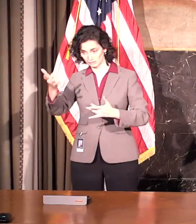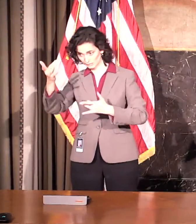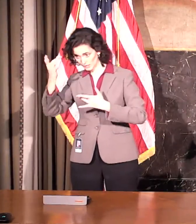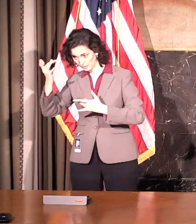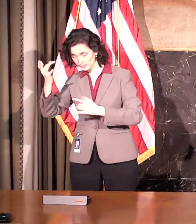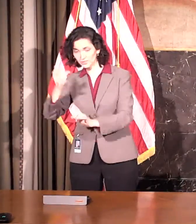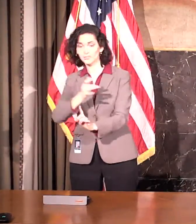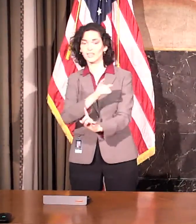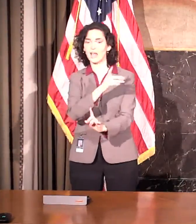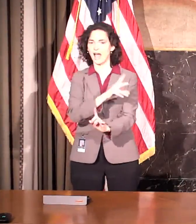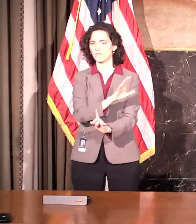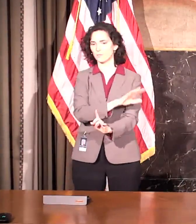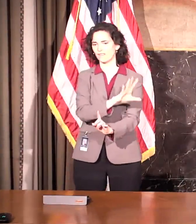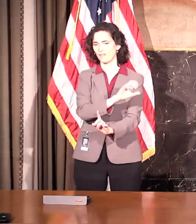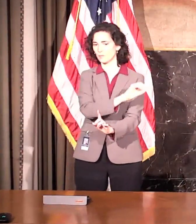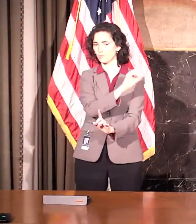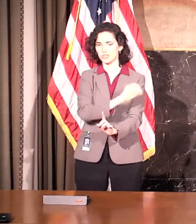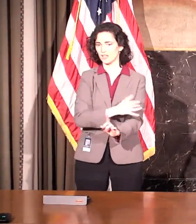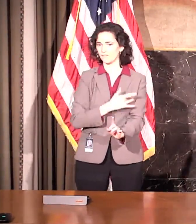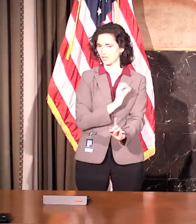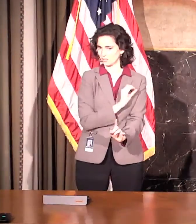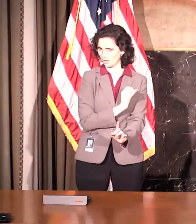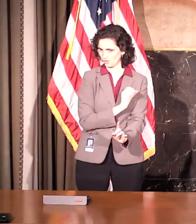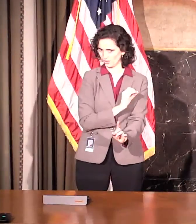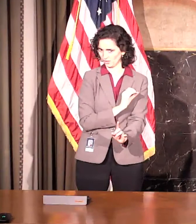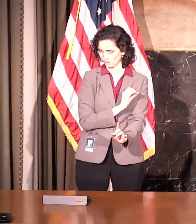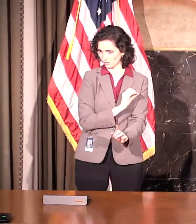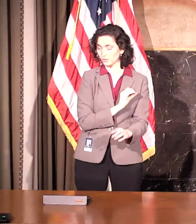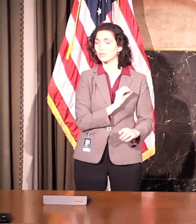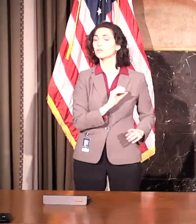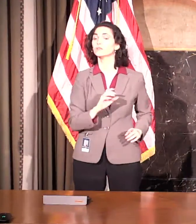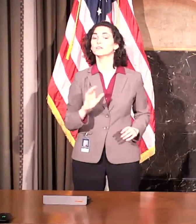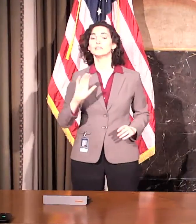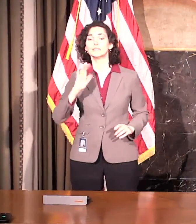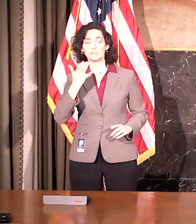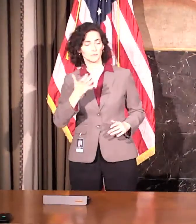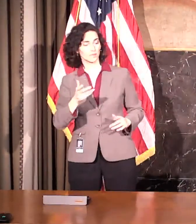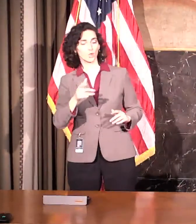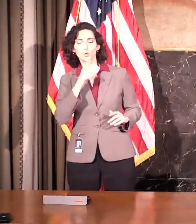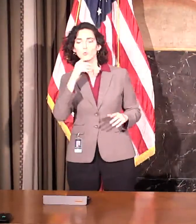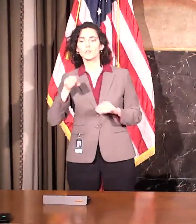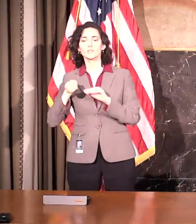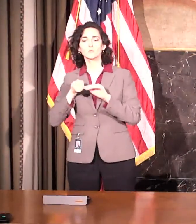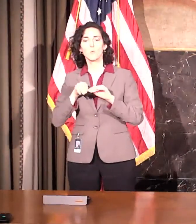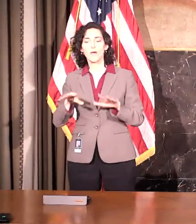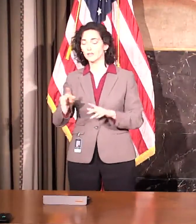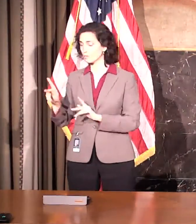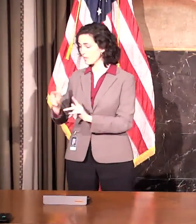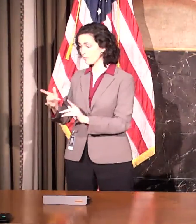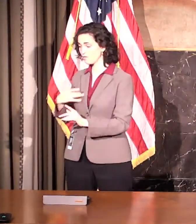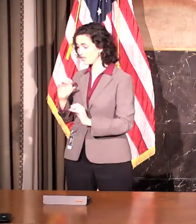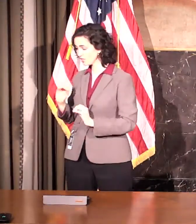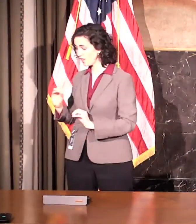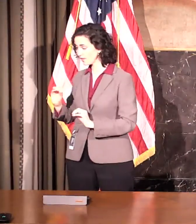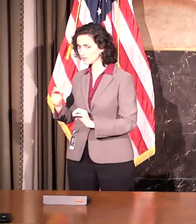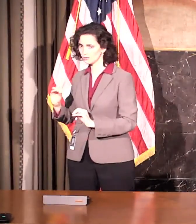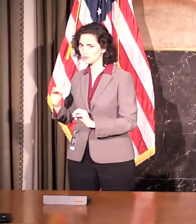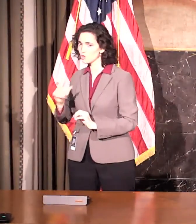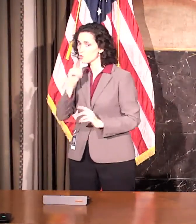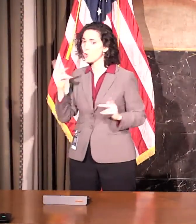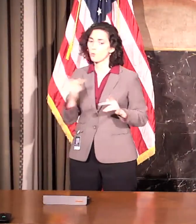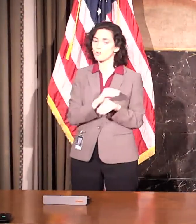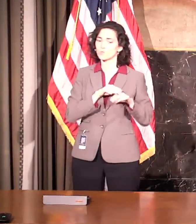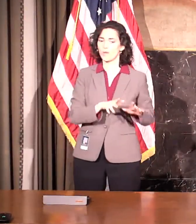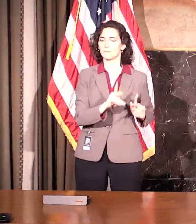clear that more cases are spread from people who are asymptomatic, more than half